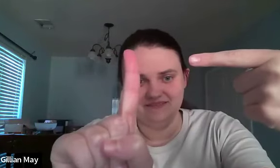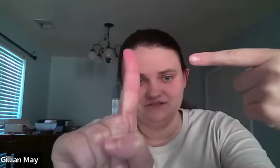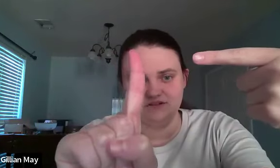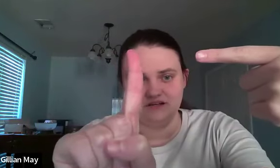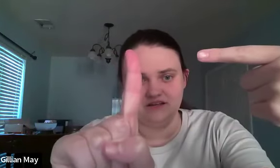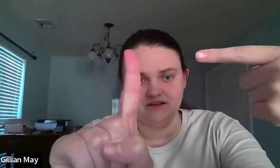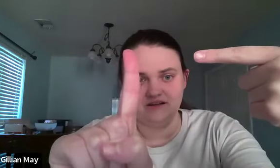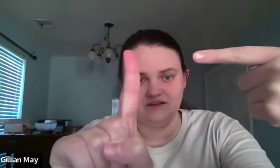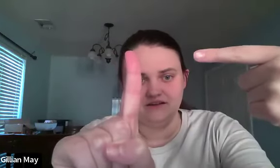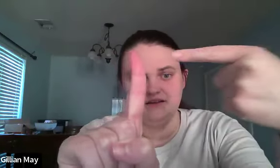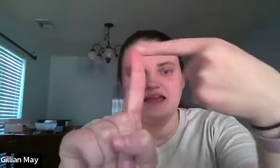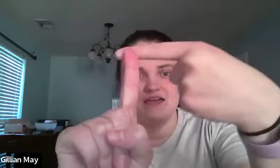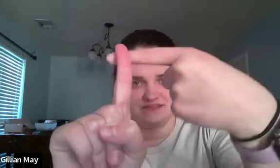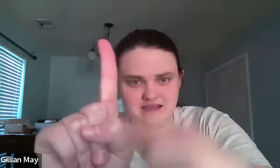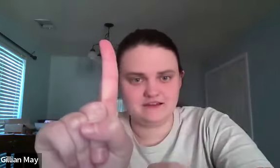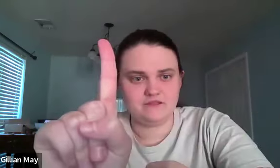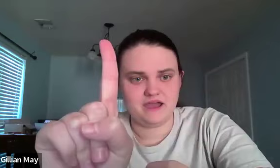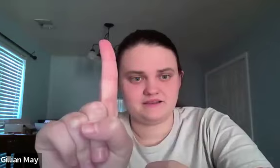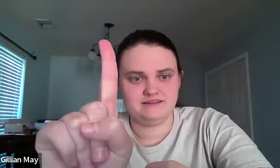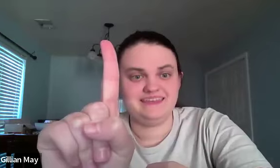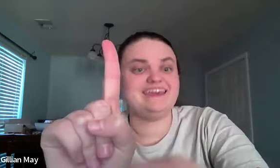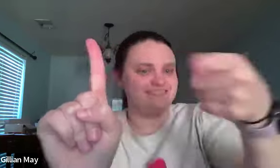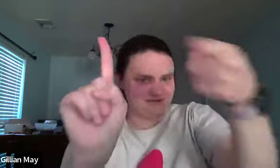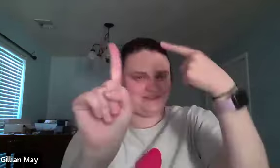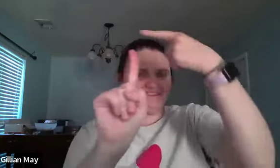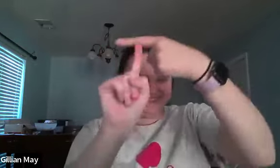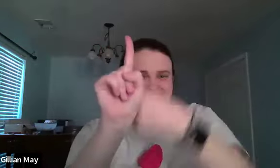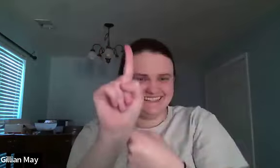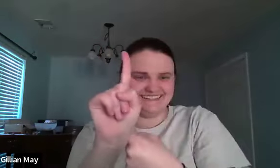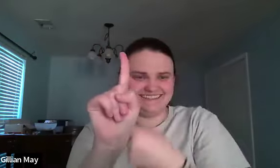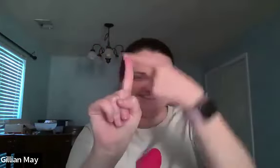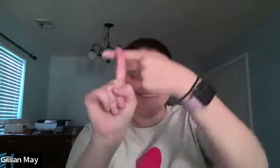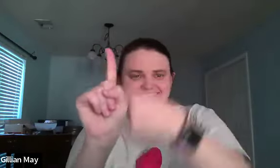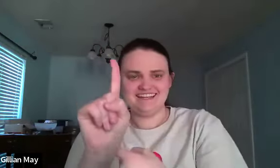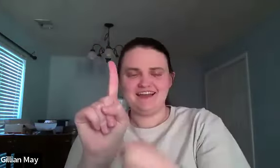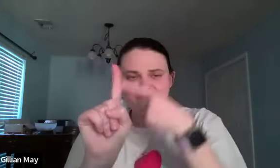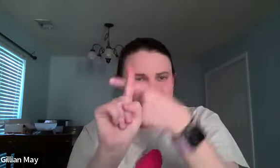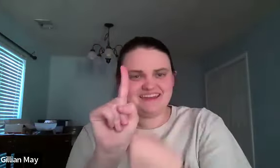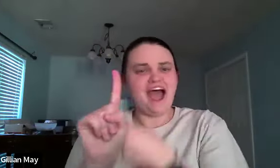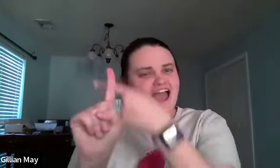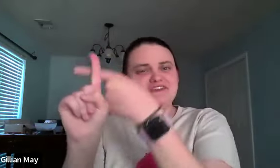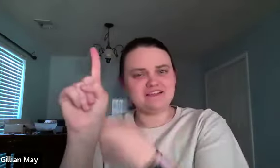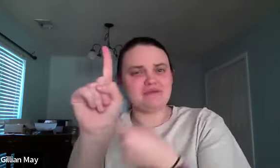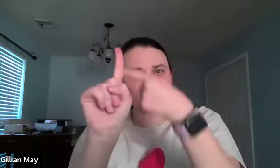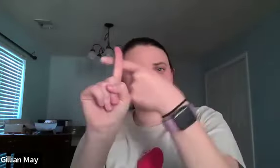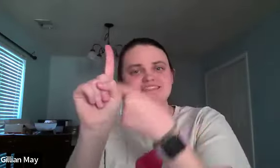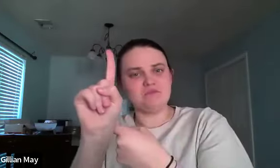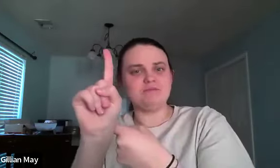So start here and then slide it on the back. Yes, there we go. Man, I feel like I'm actually getting somewhat better